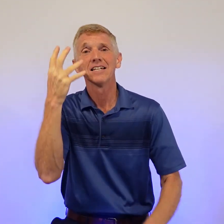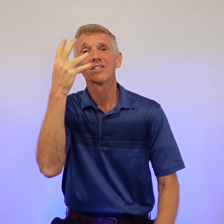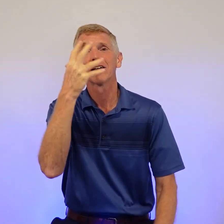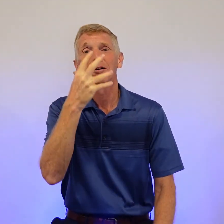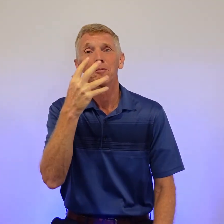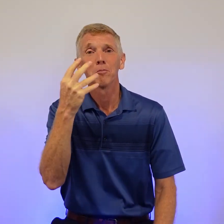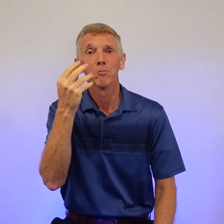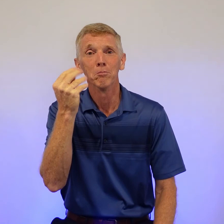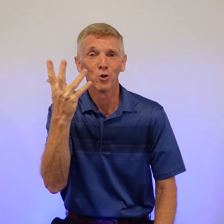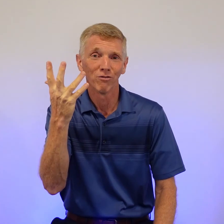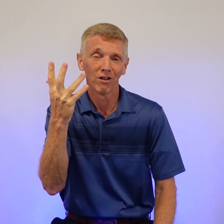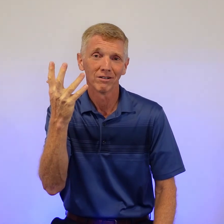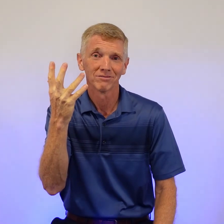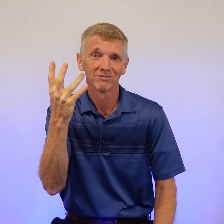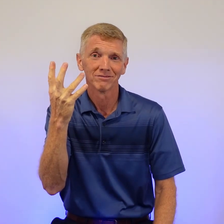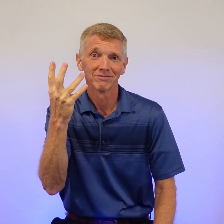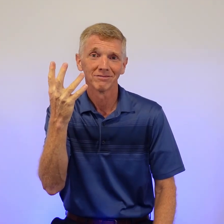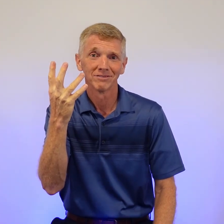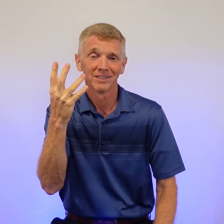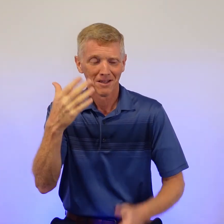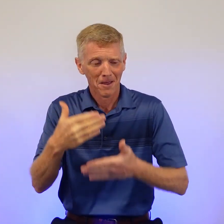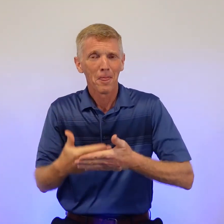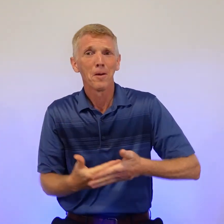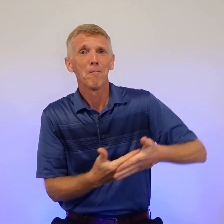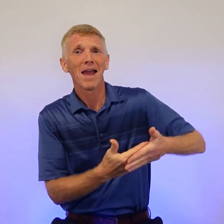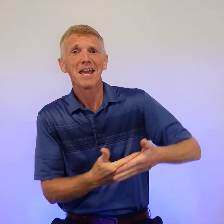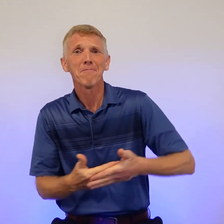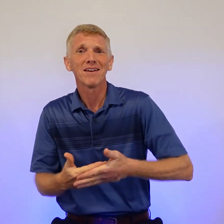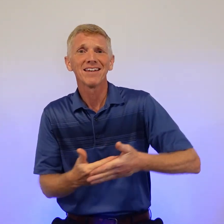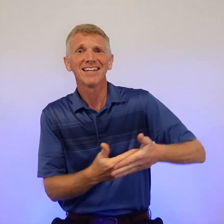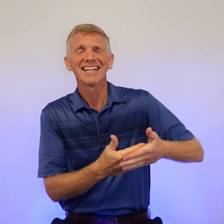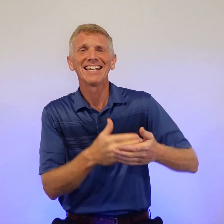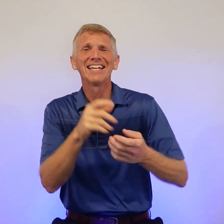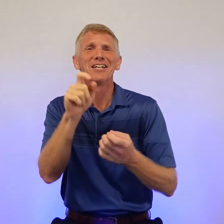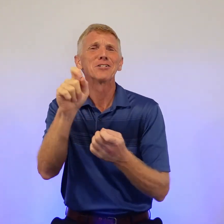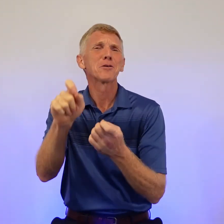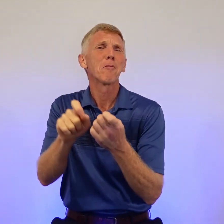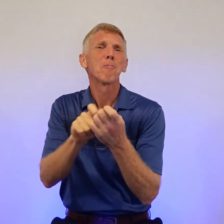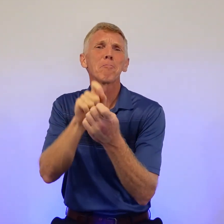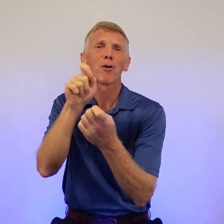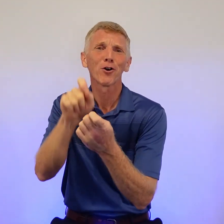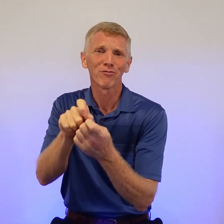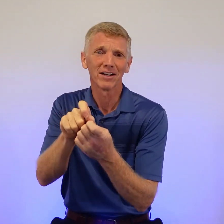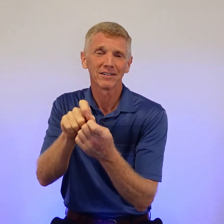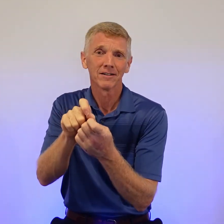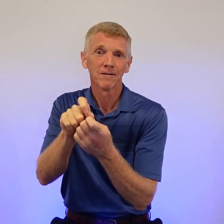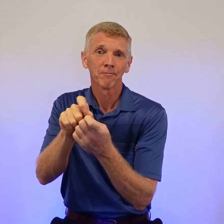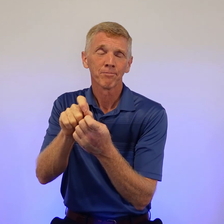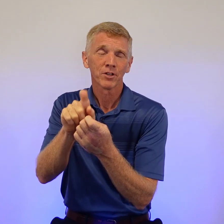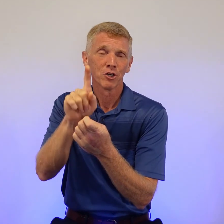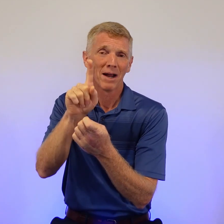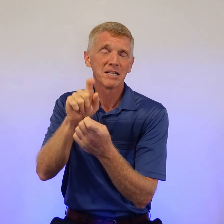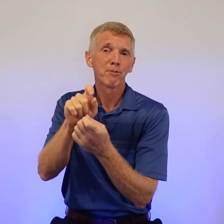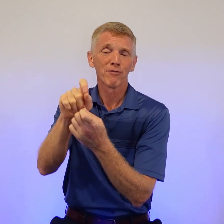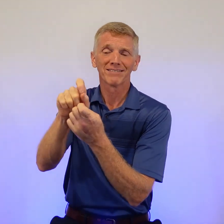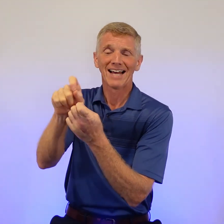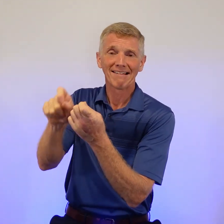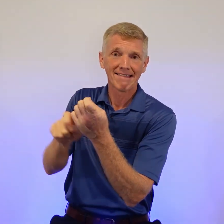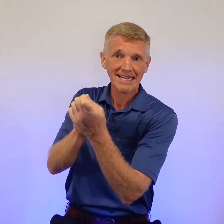is beautiful. The baby is perfect. You might see perfect like